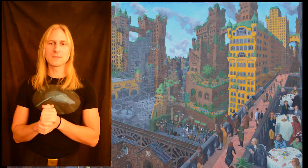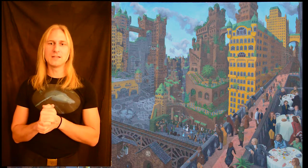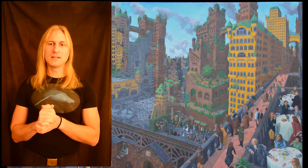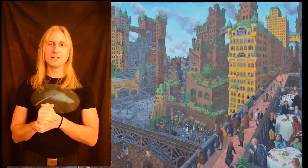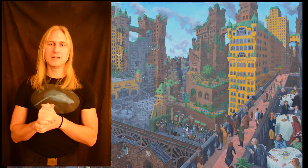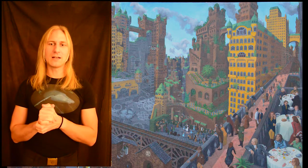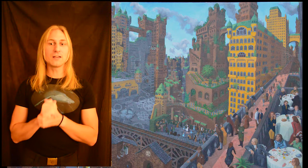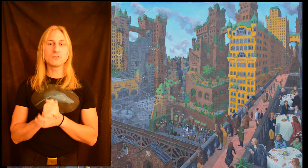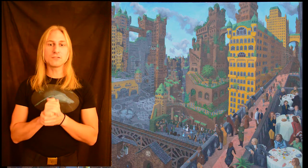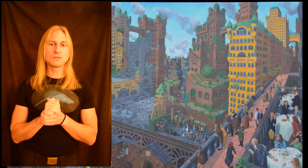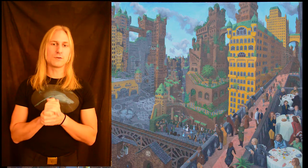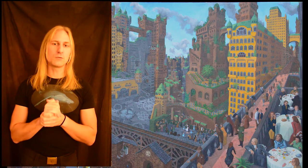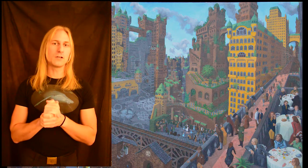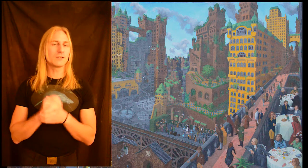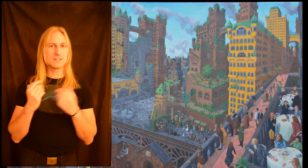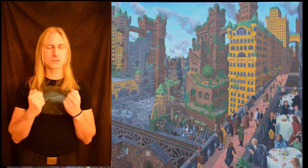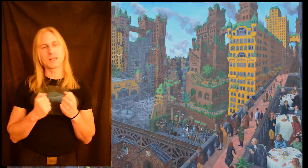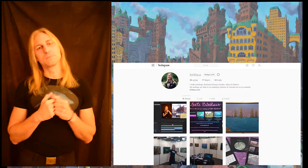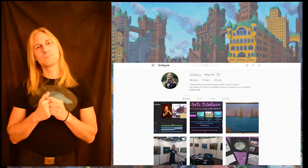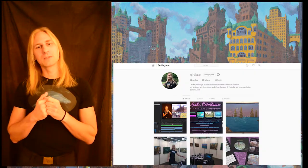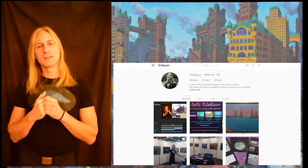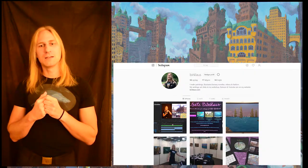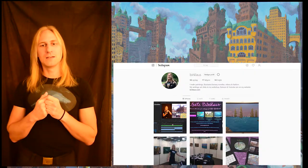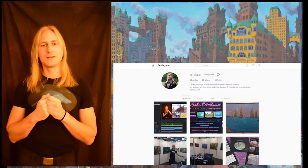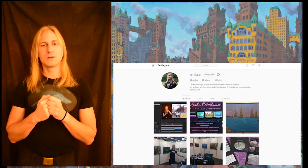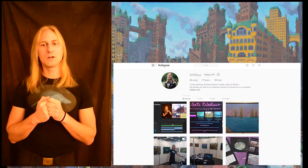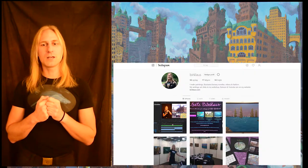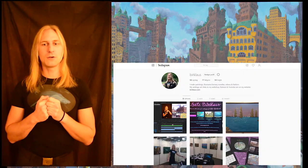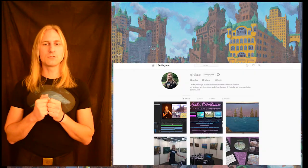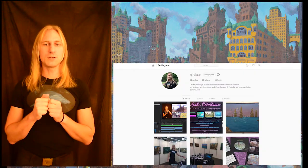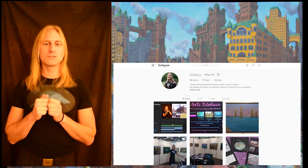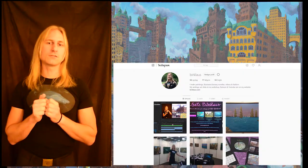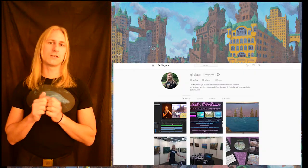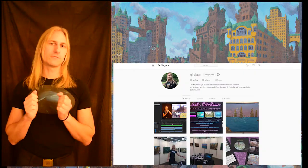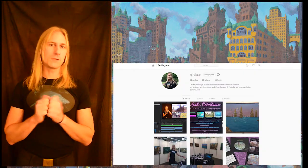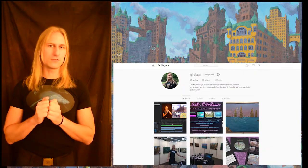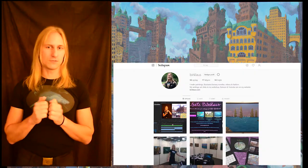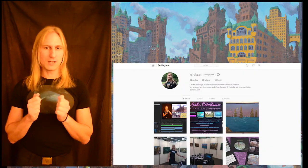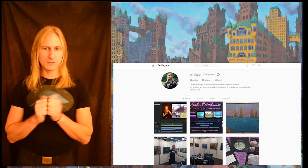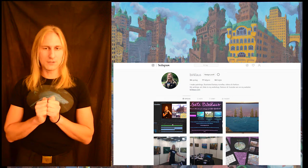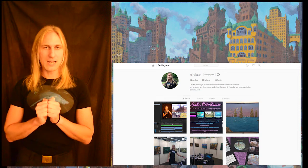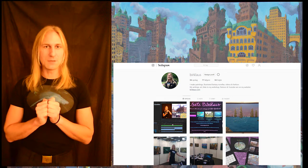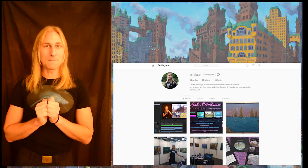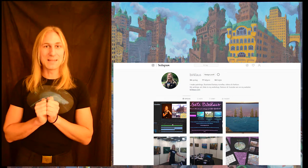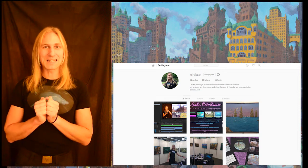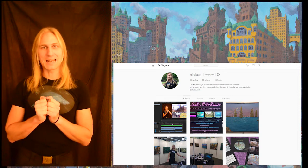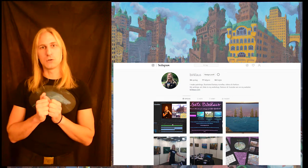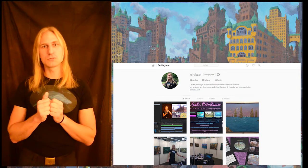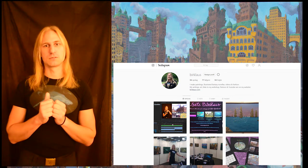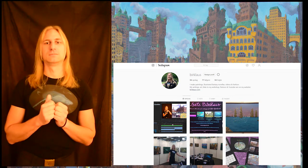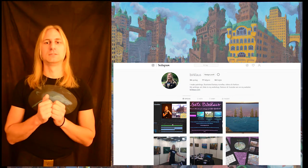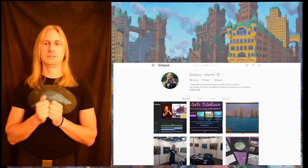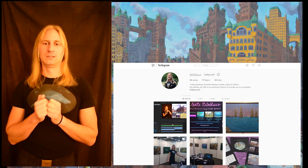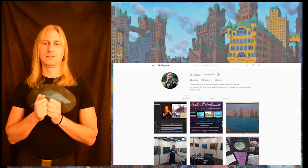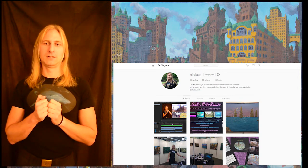periodically, I suggest you follow me on Instagram, where I post pictures and information under the name